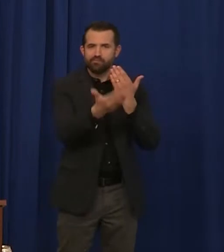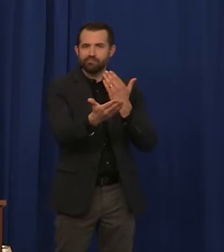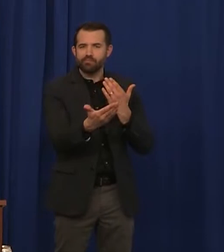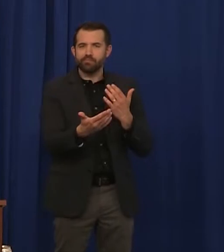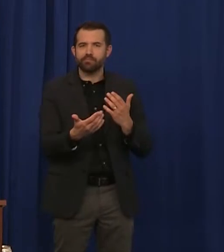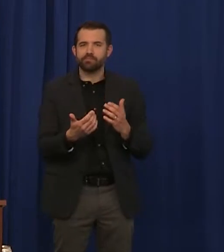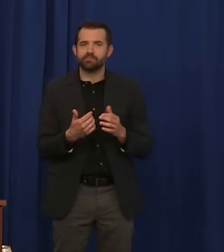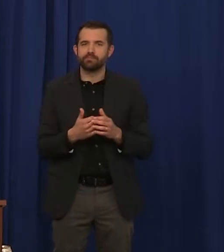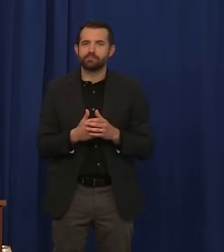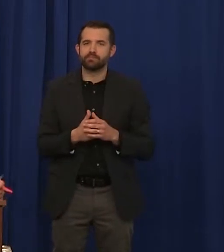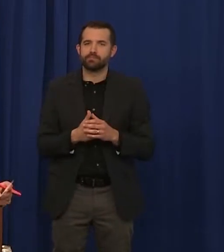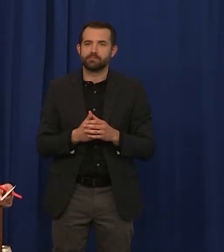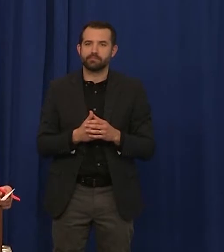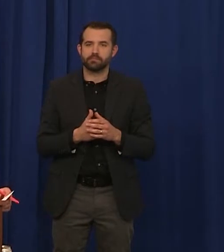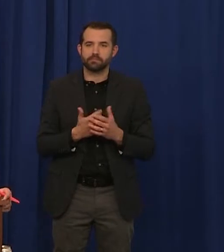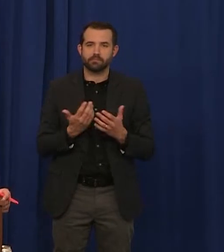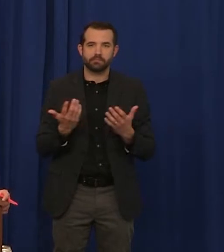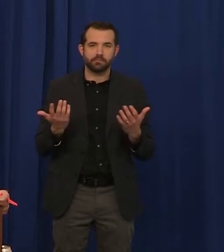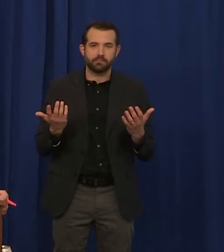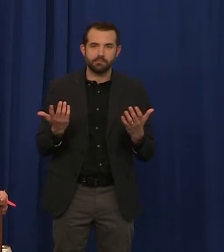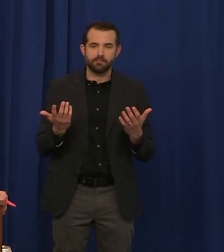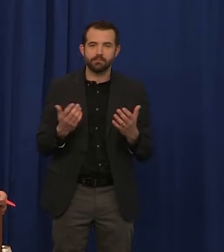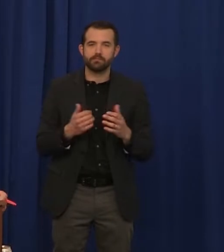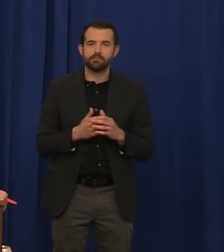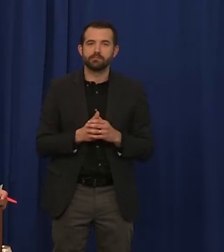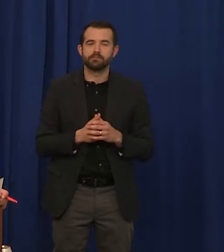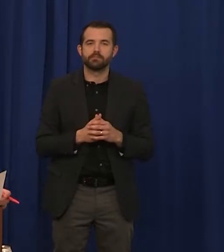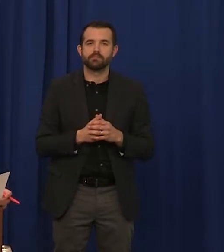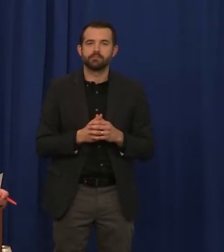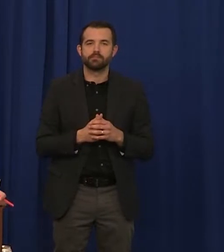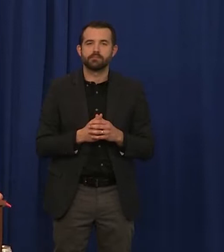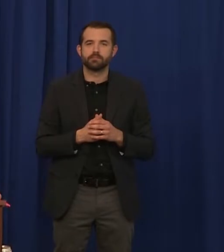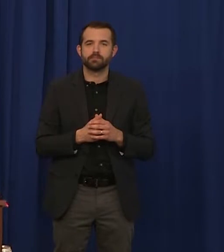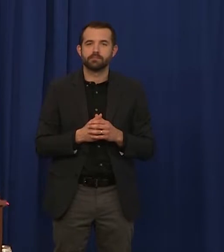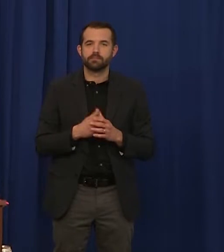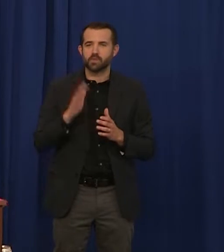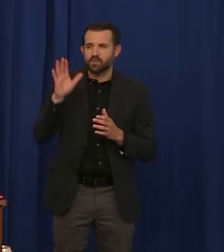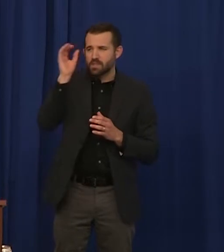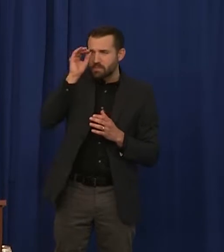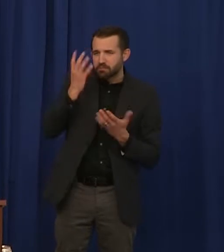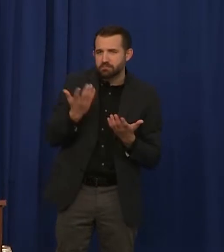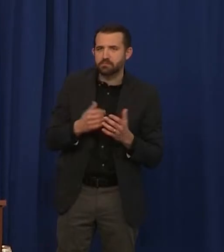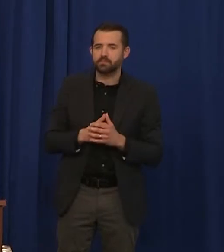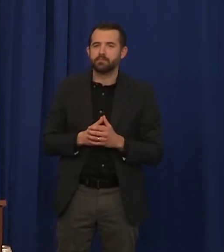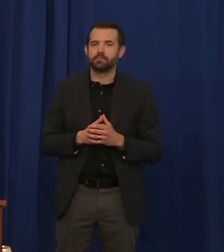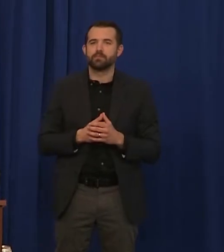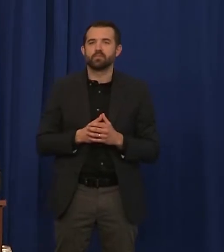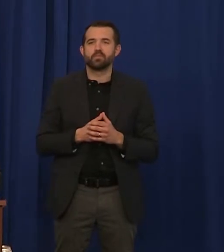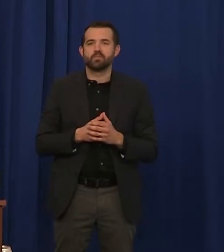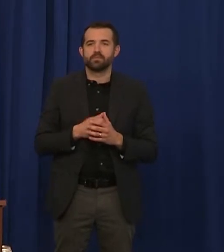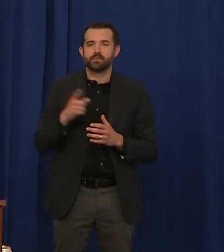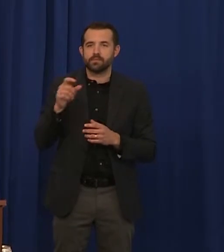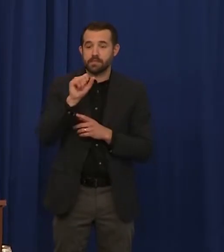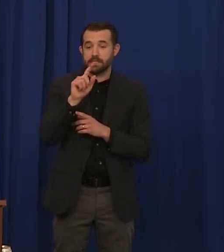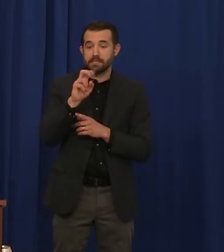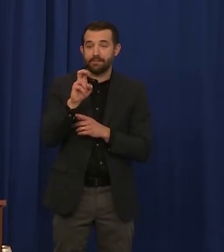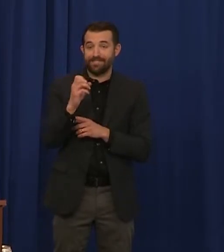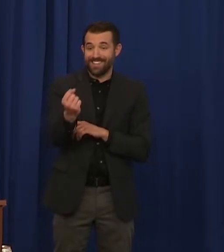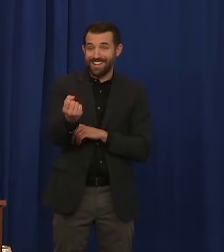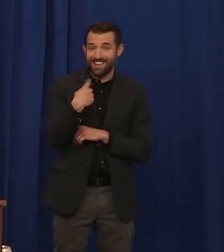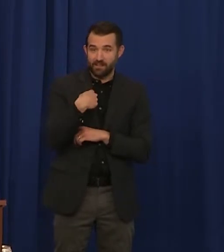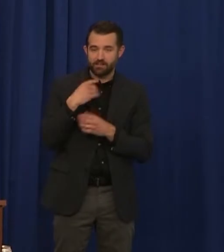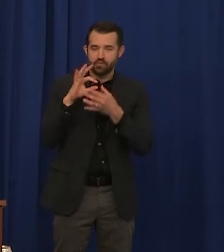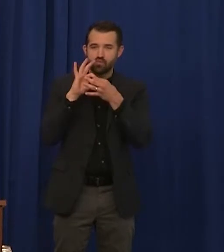been prevented because there may have been other factors at play? Sure. So Steve's question is about the relationship